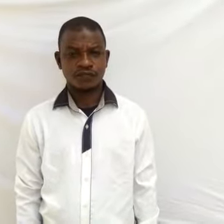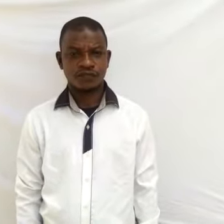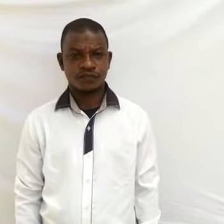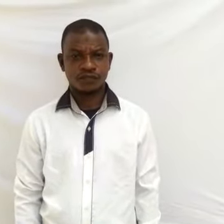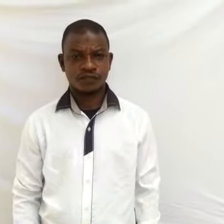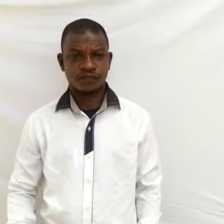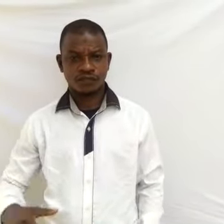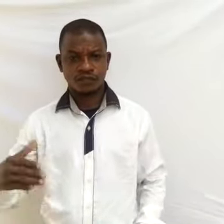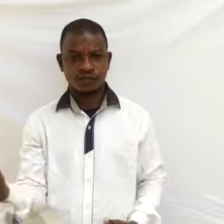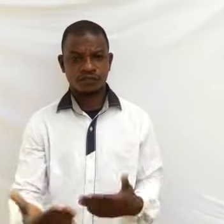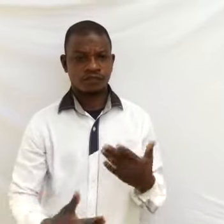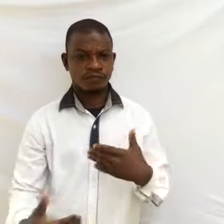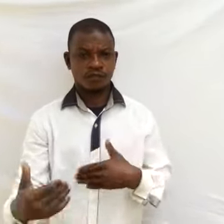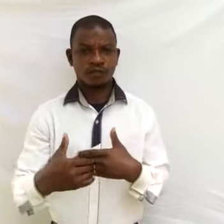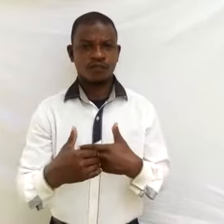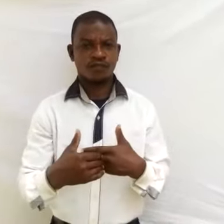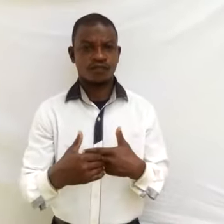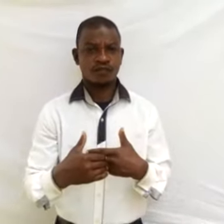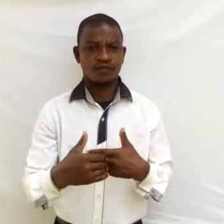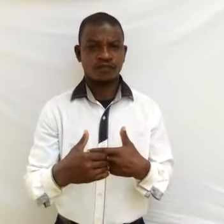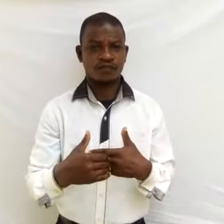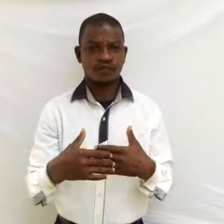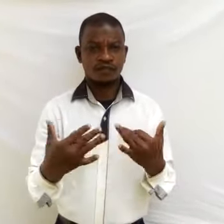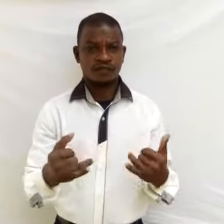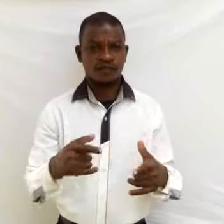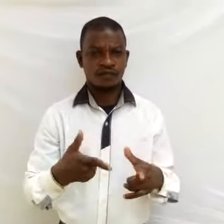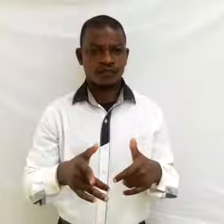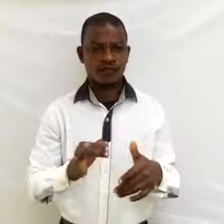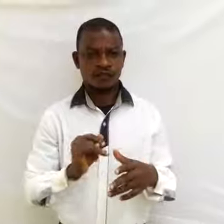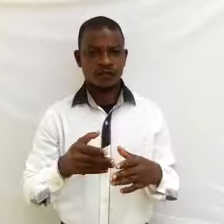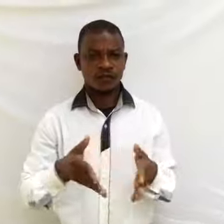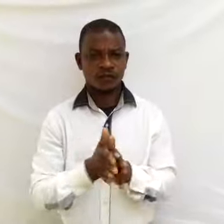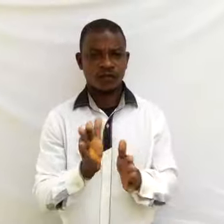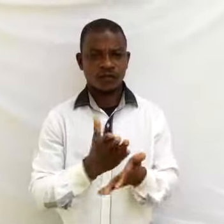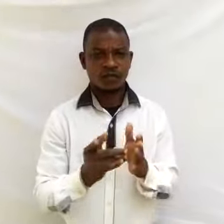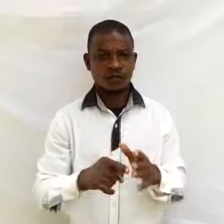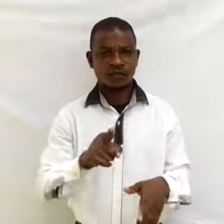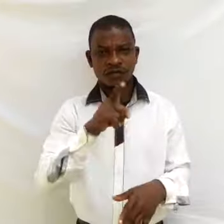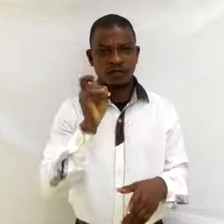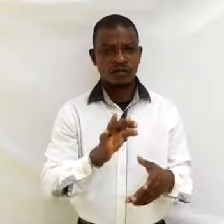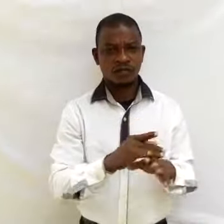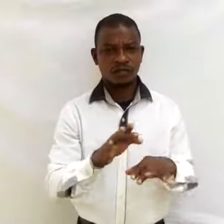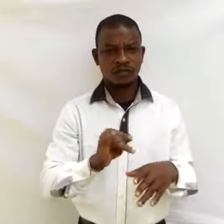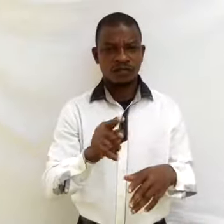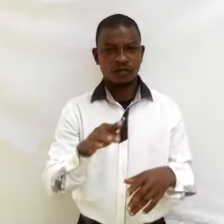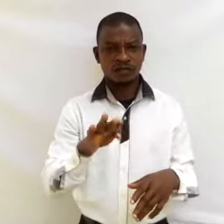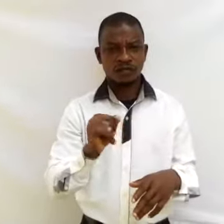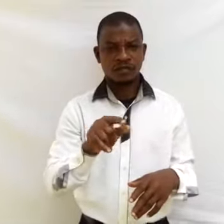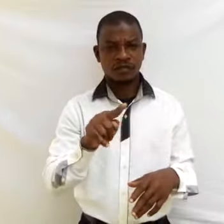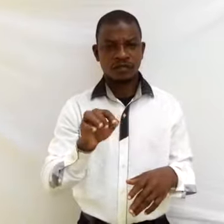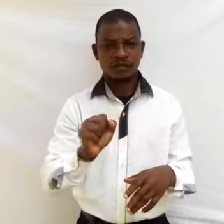Welcome back. Now let us have some questions based on the analogy given.